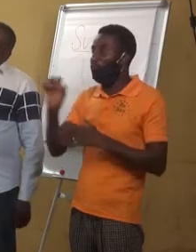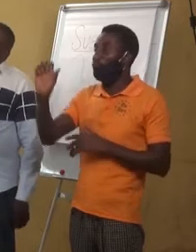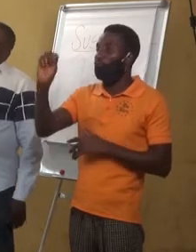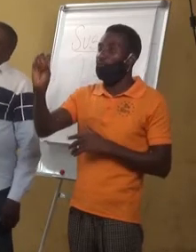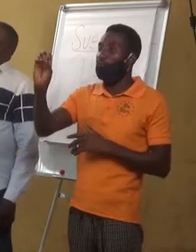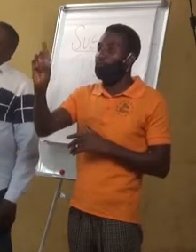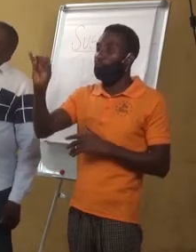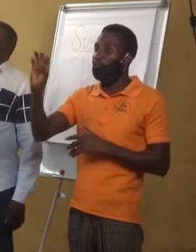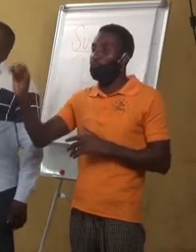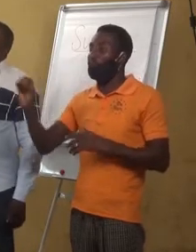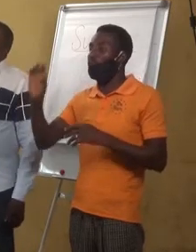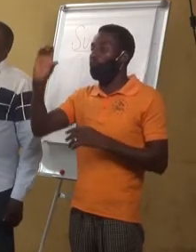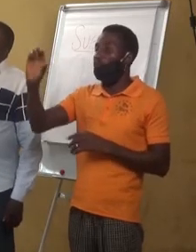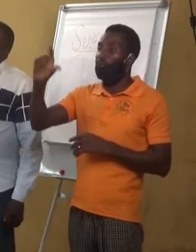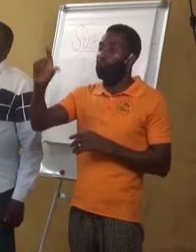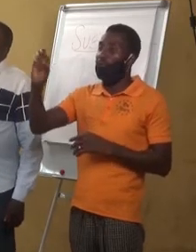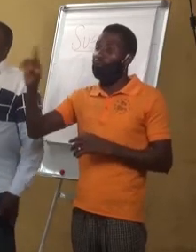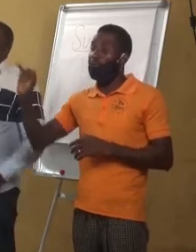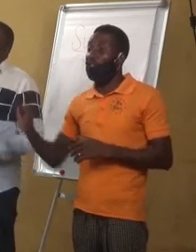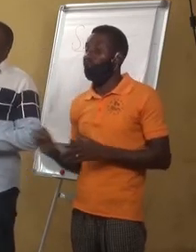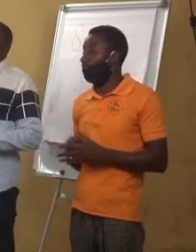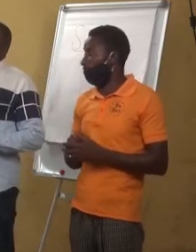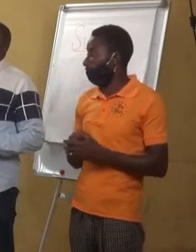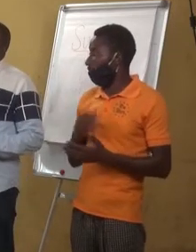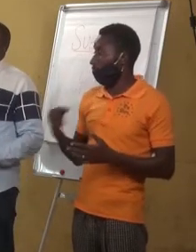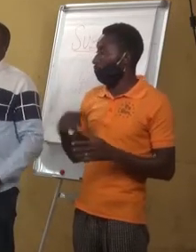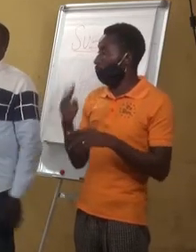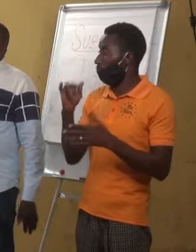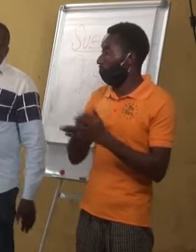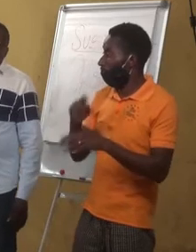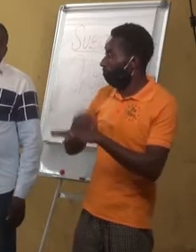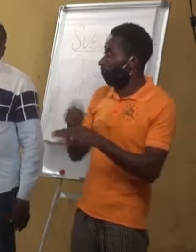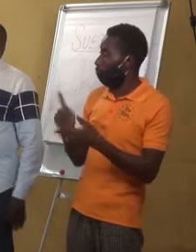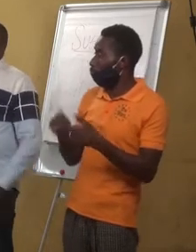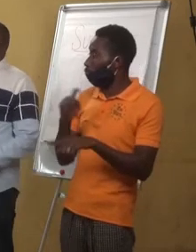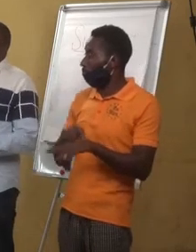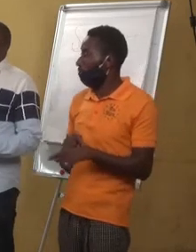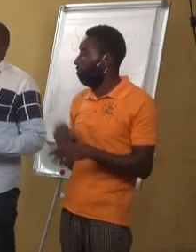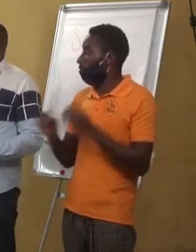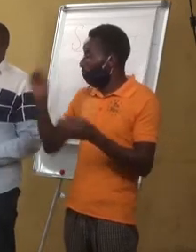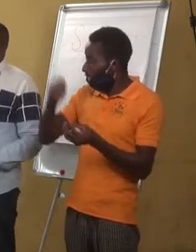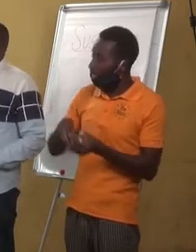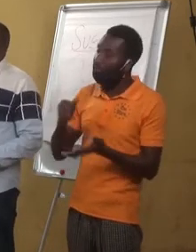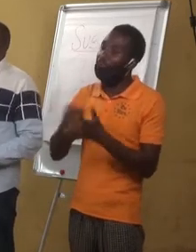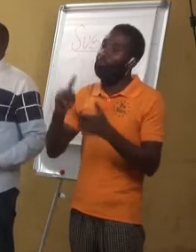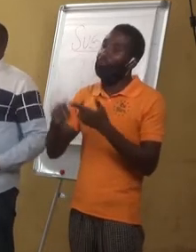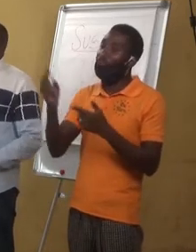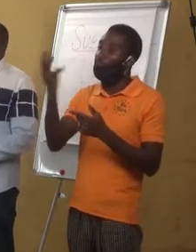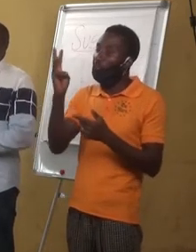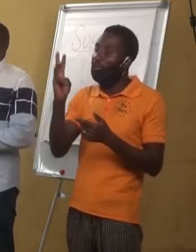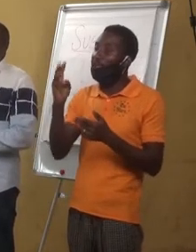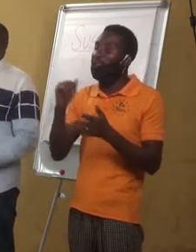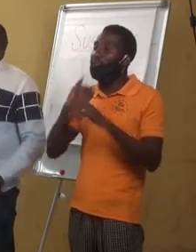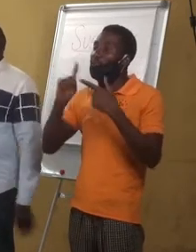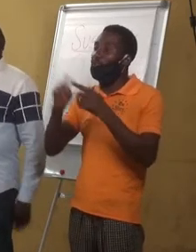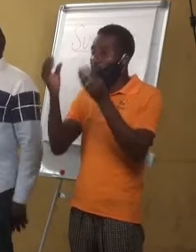home, we use sodium chloride from time to time, and you agree with me that if you add sodium chloride in water, what will happen is that it's